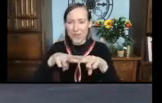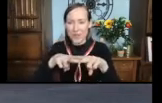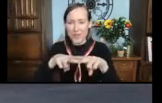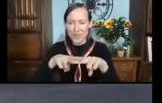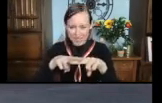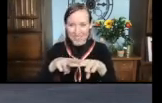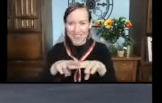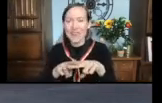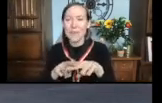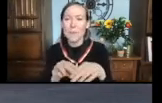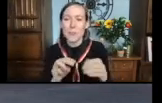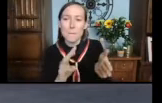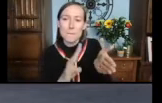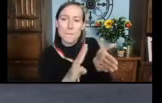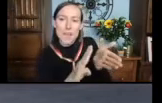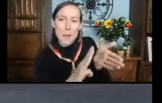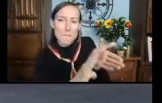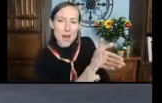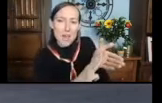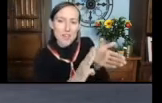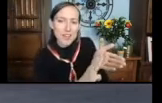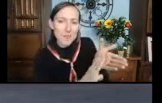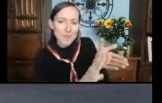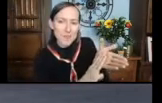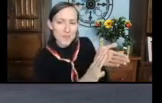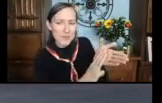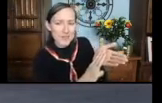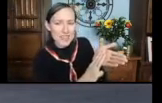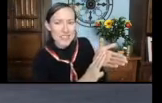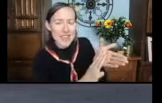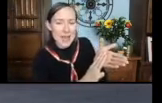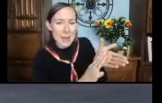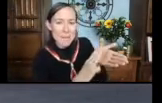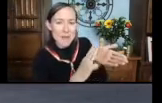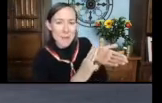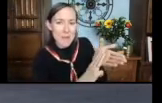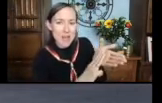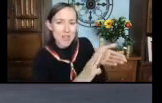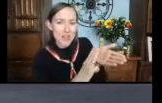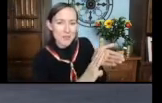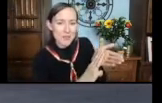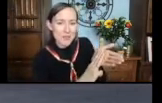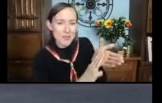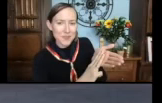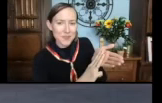grandfather. Okay. Wow. Cool. Mother is an M, mother.